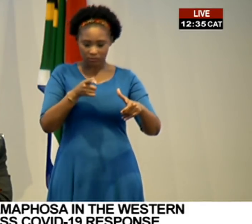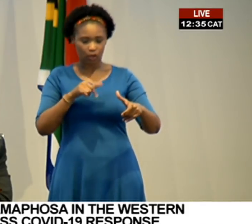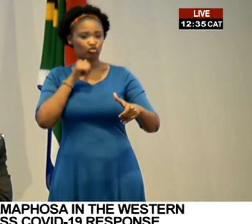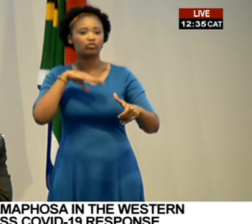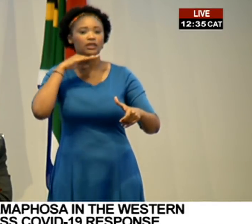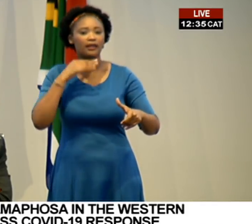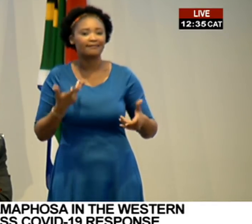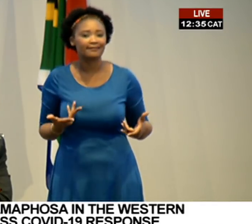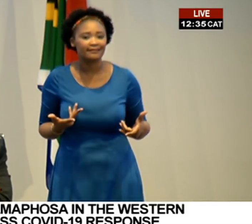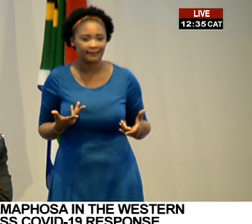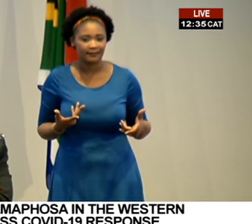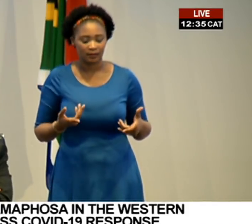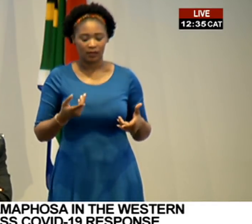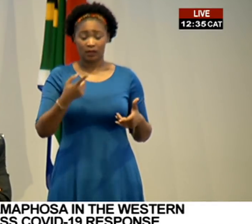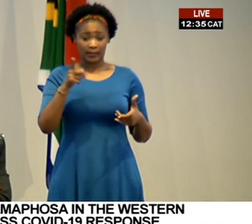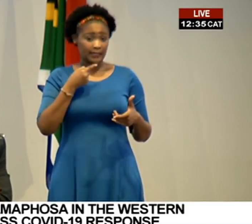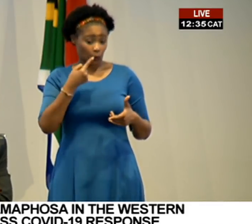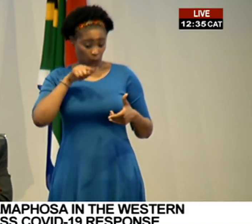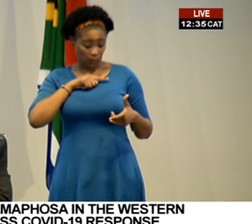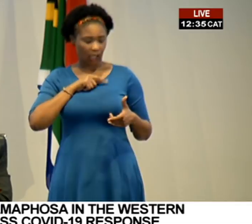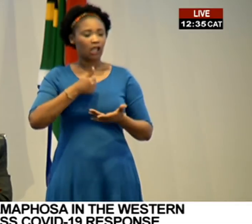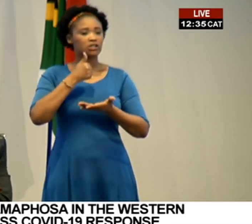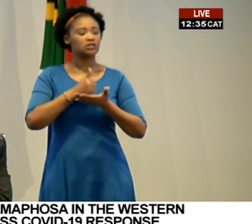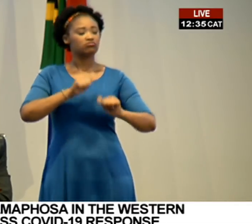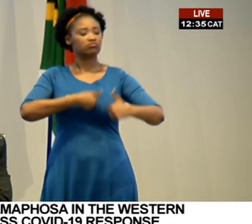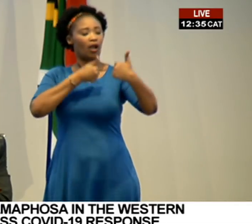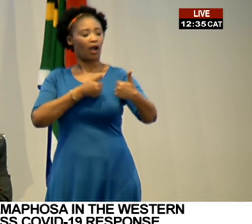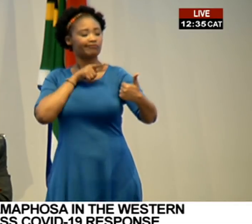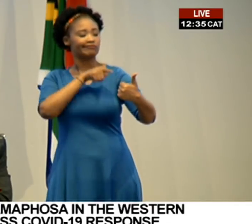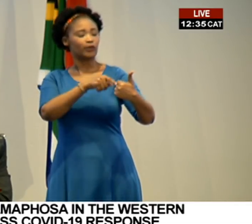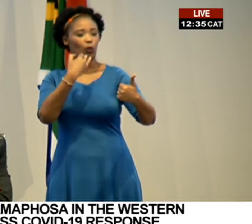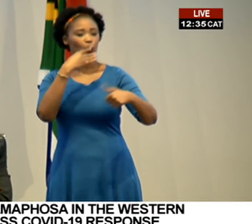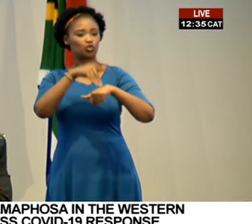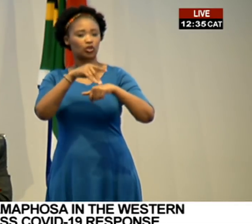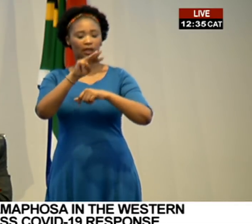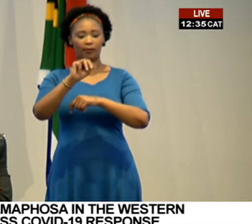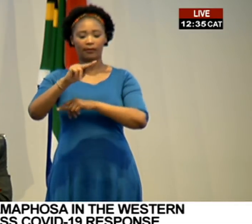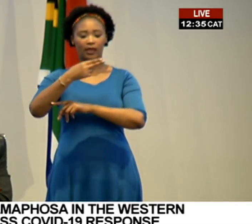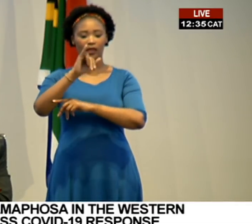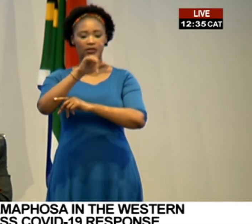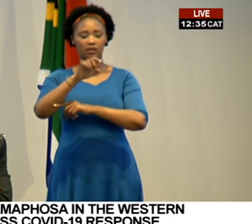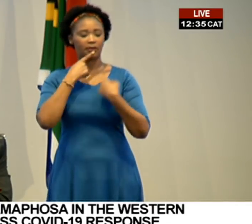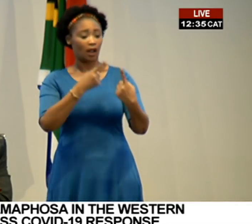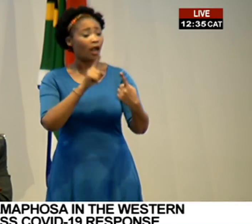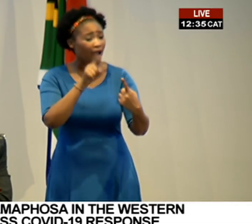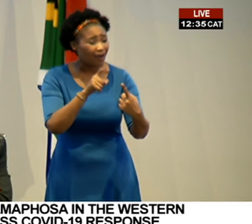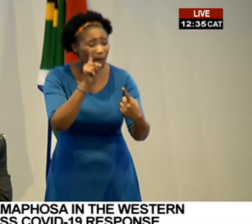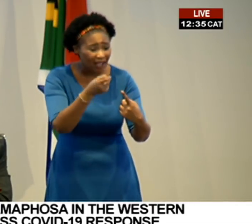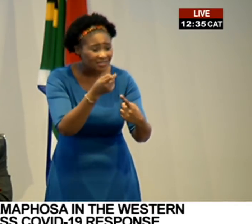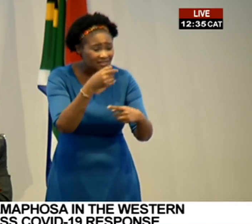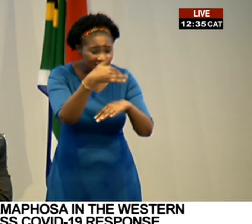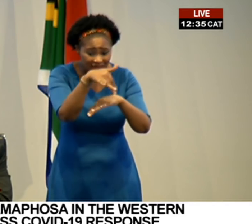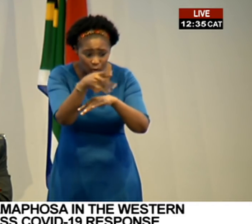board. We immediately said, together with Dr. Mkhize, that they must go out and find those health